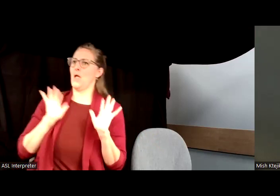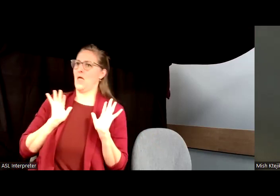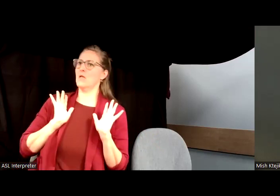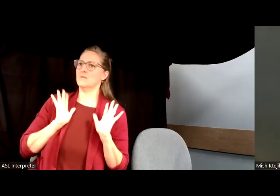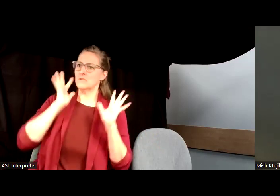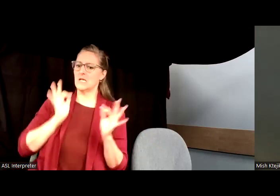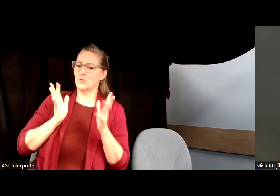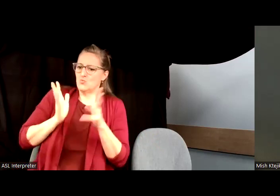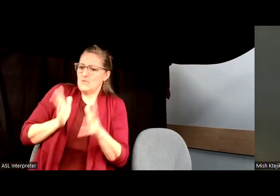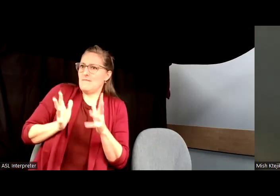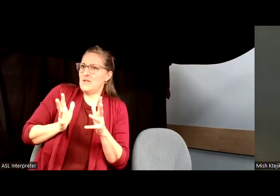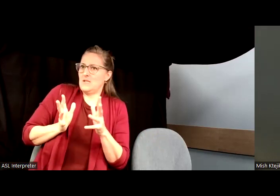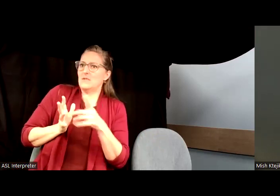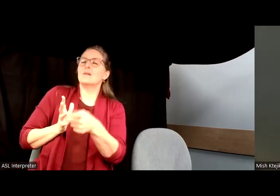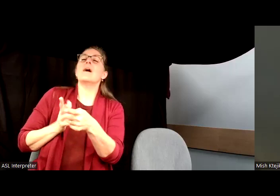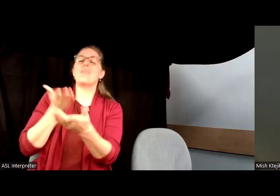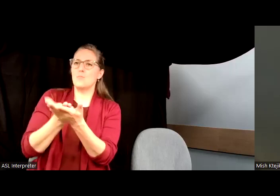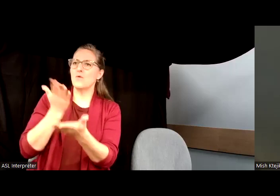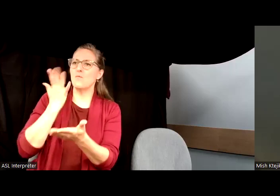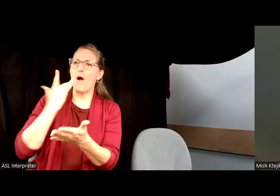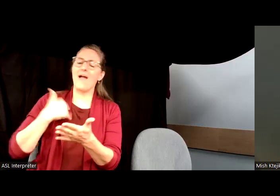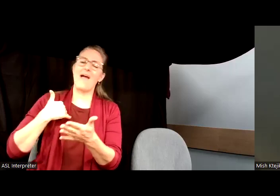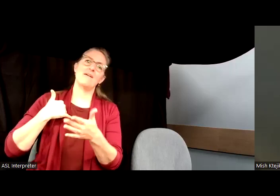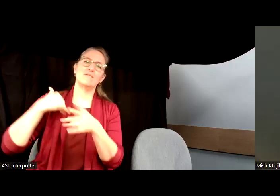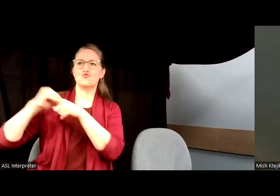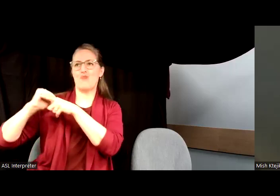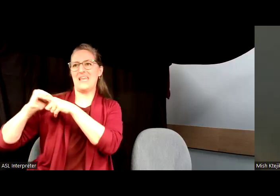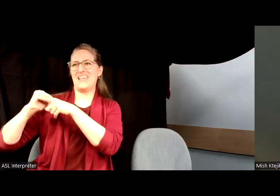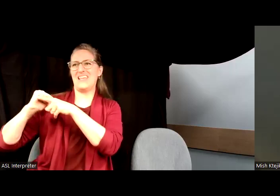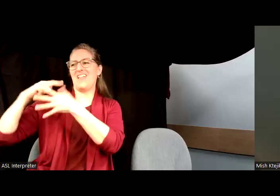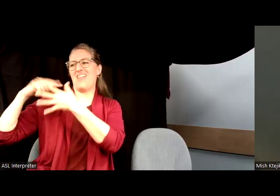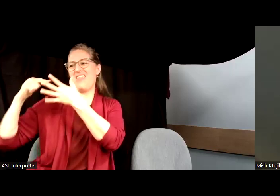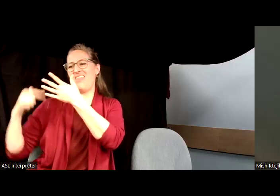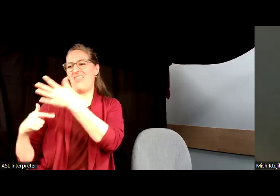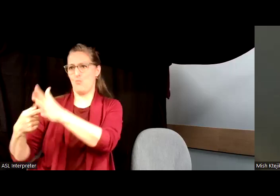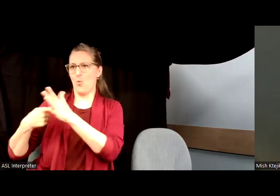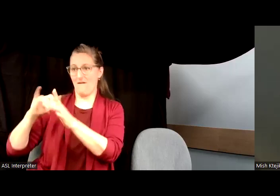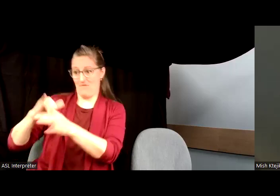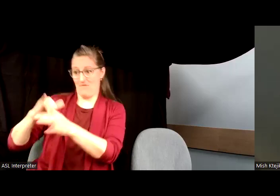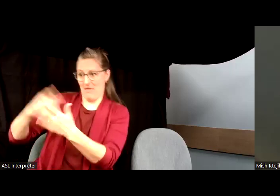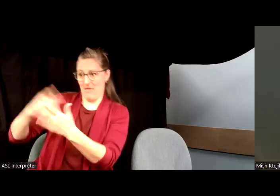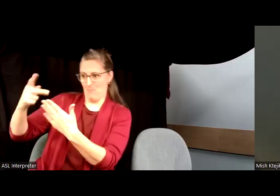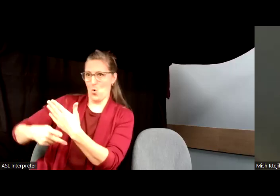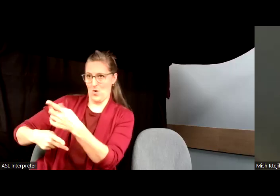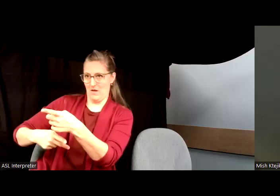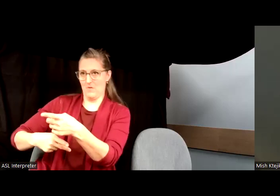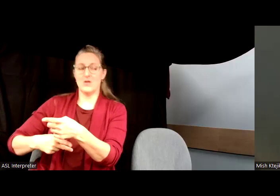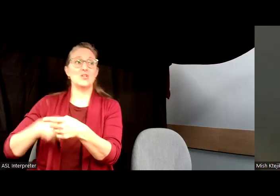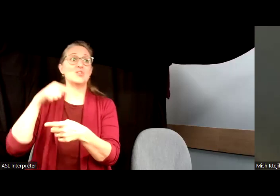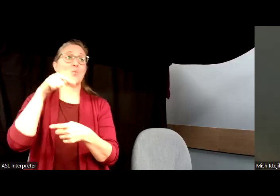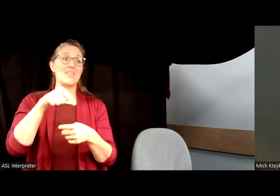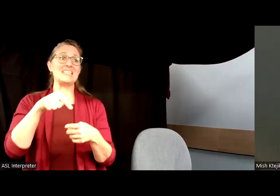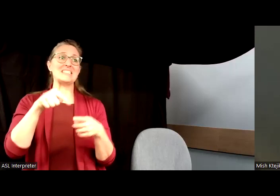us why, that they had training, they were doing it, so all of these things. So it's really the opportunity for people